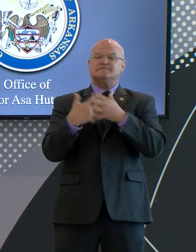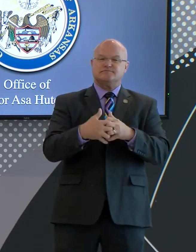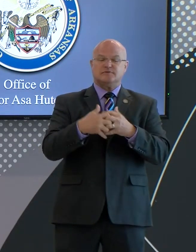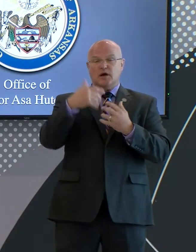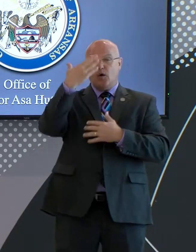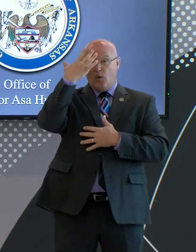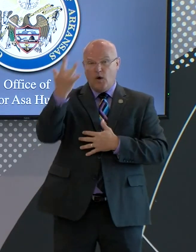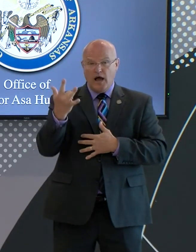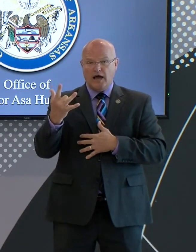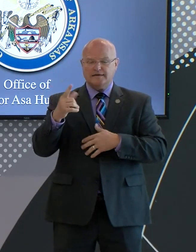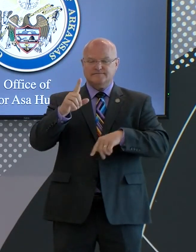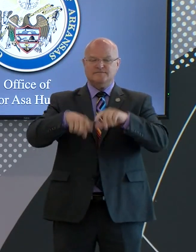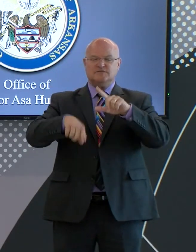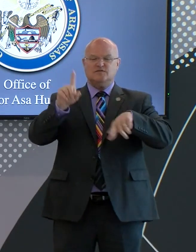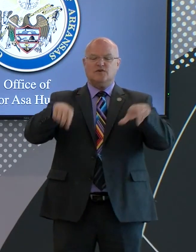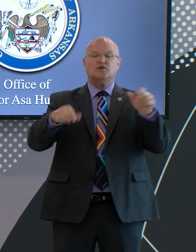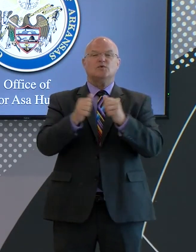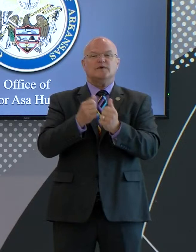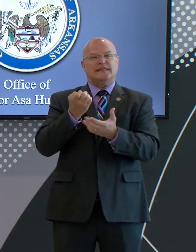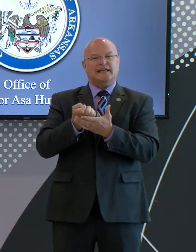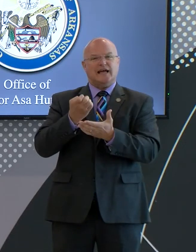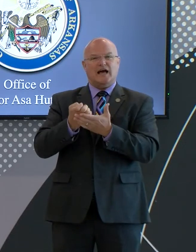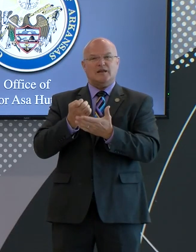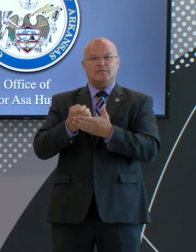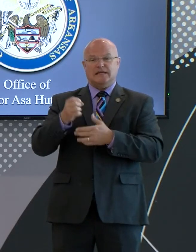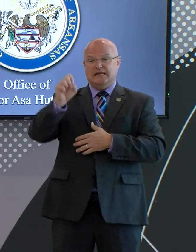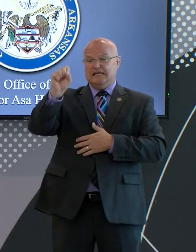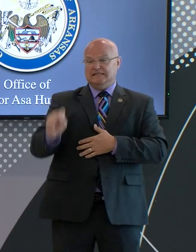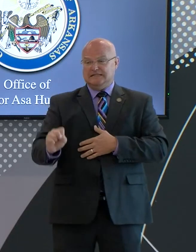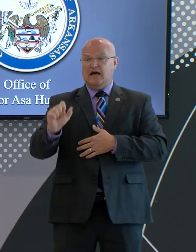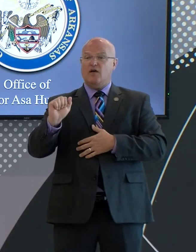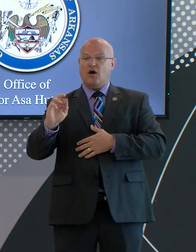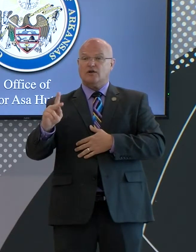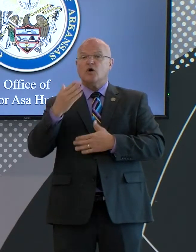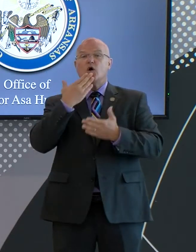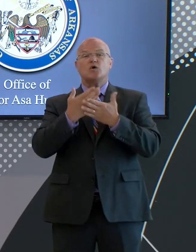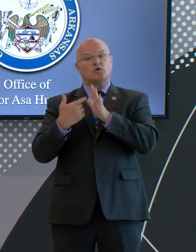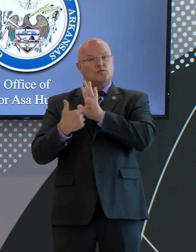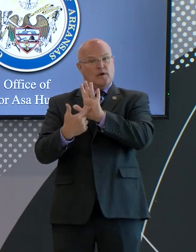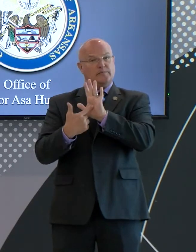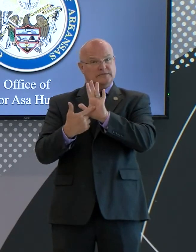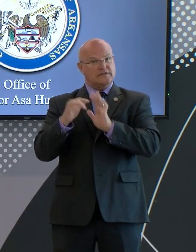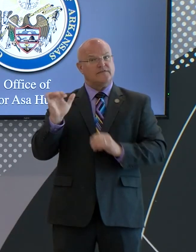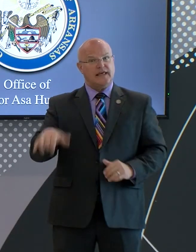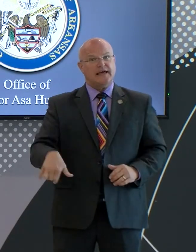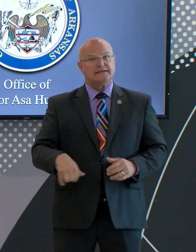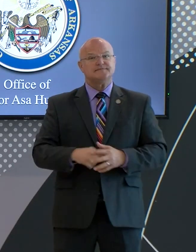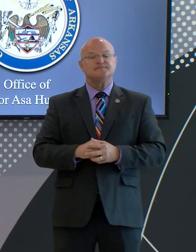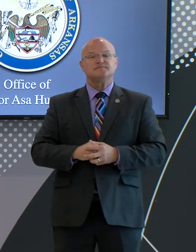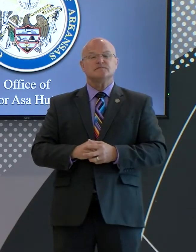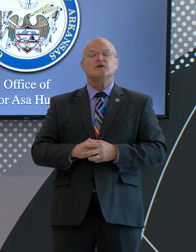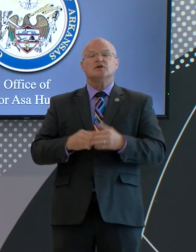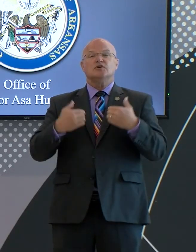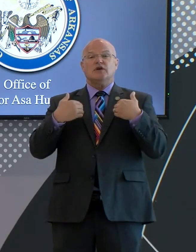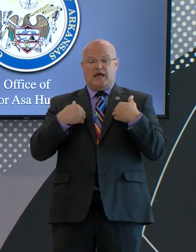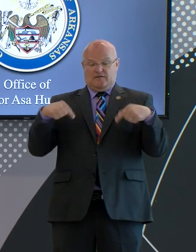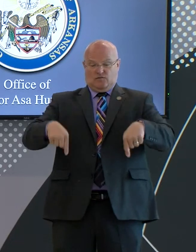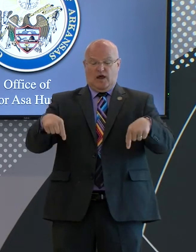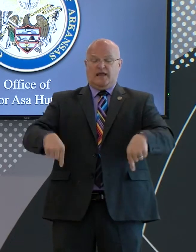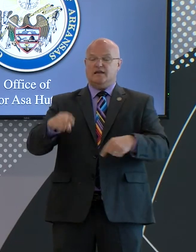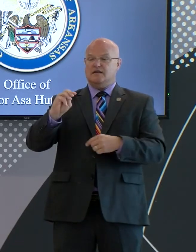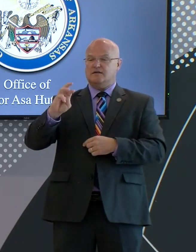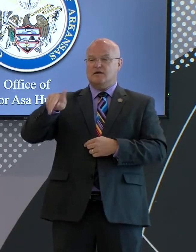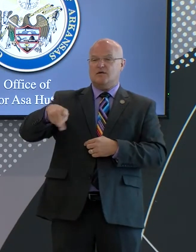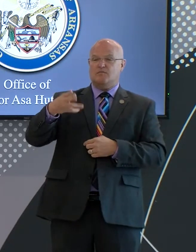the diversity in our economy, and South Arkansas is a good representative of that. Where you have right here at